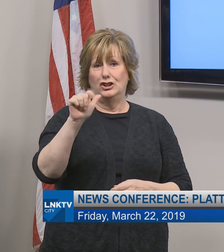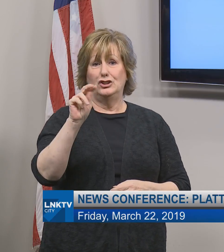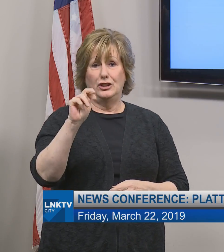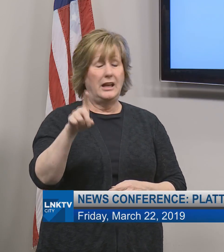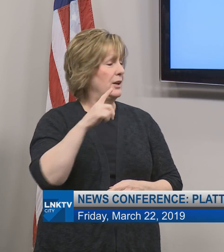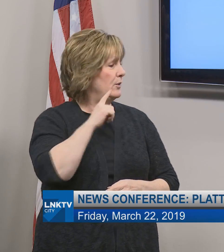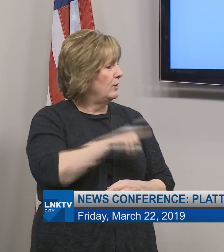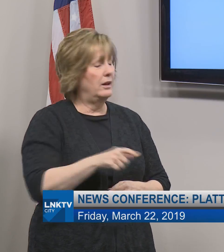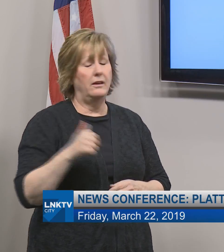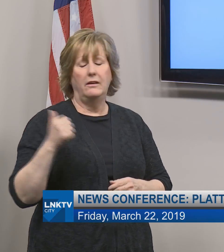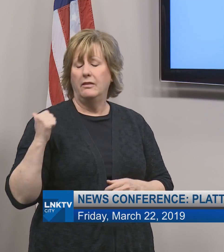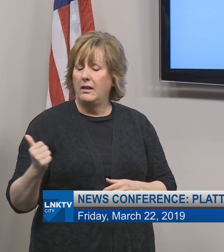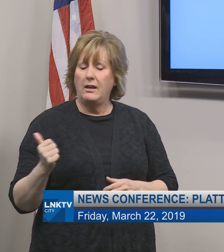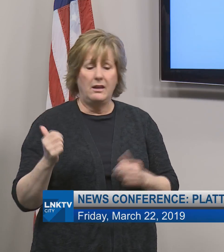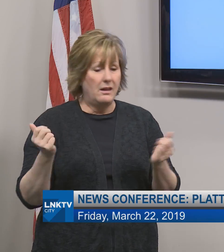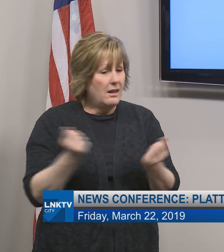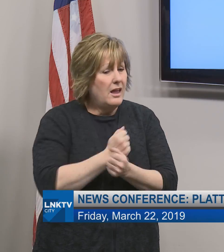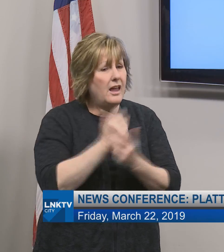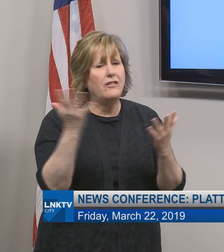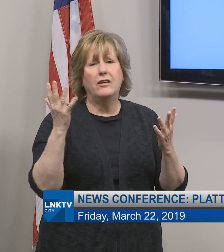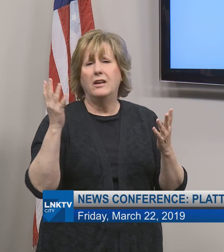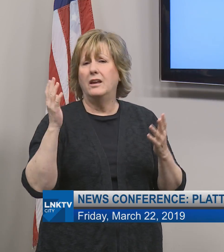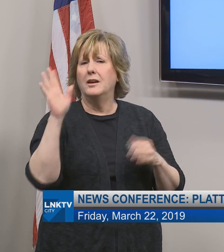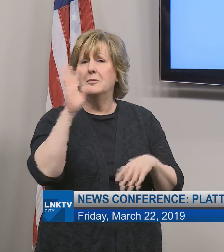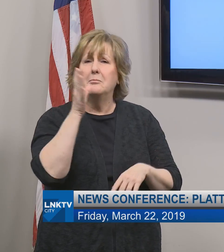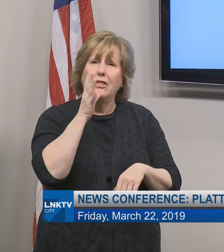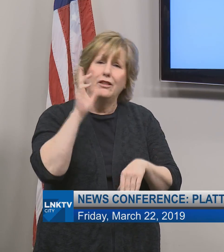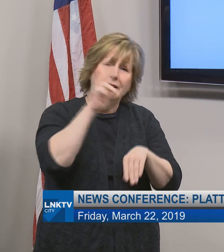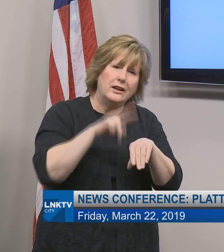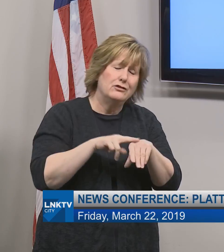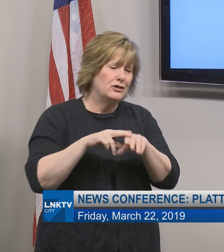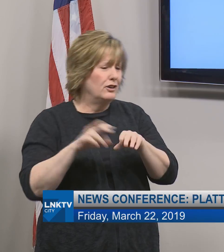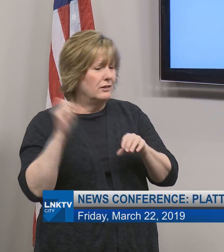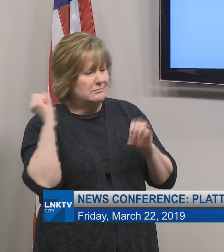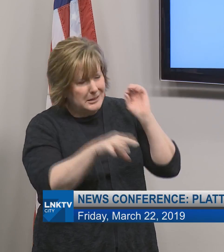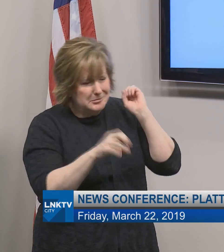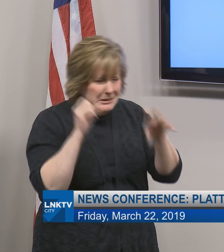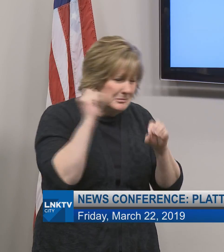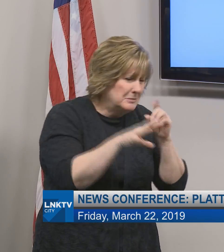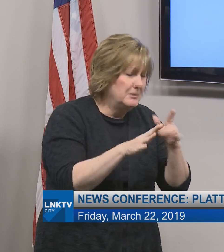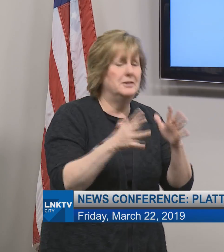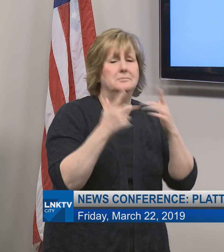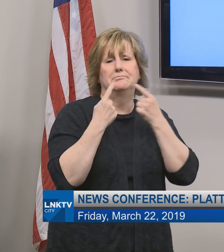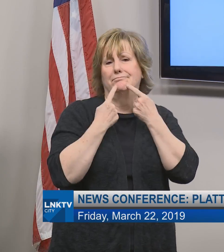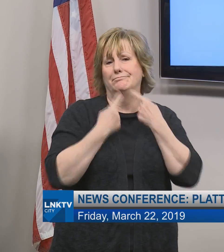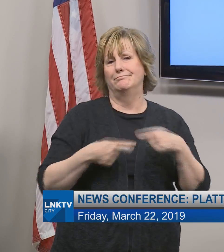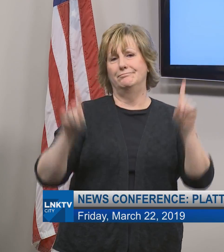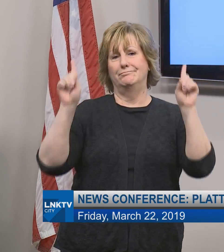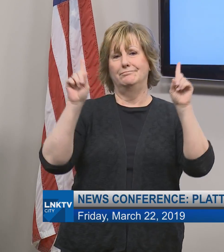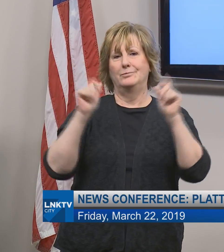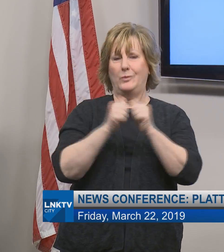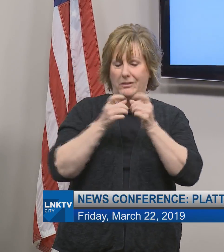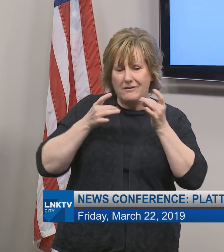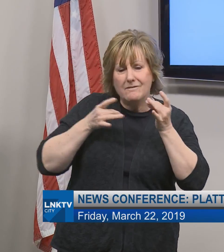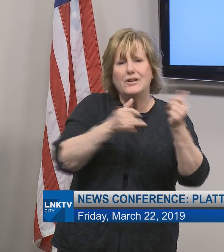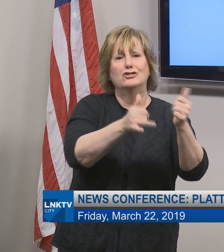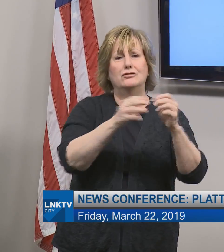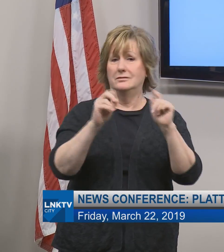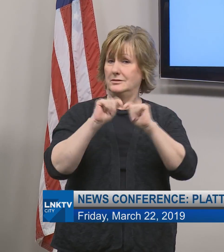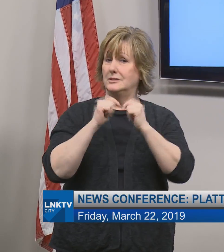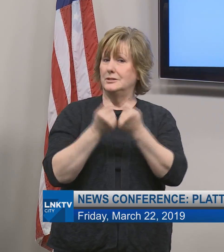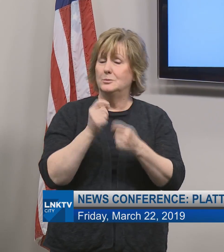They took everything that Mother Nature could throw at them, and they made it work. They did it with efficiency and